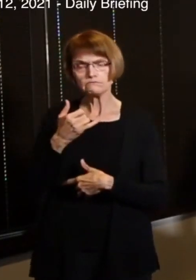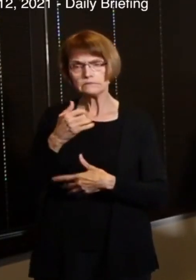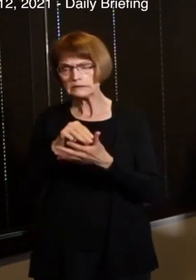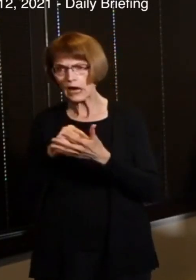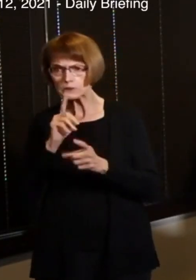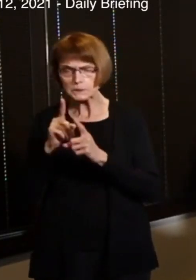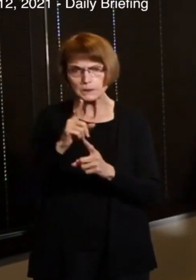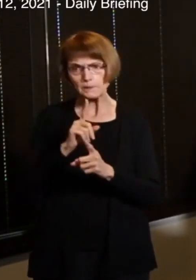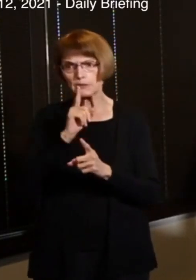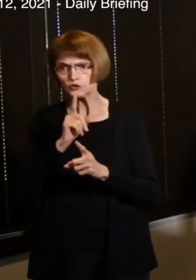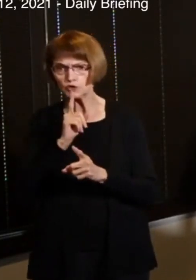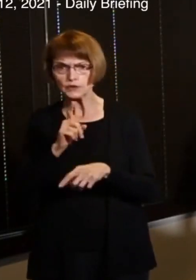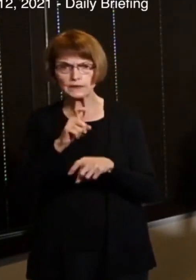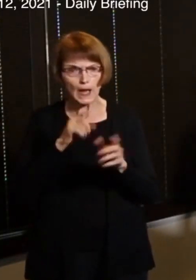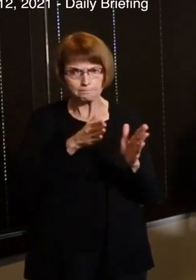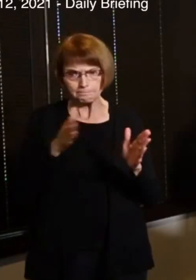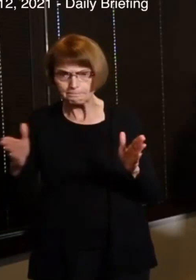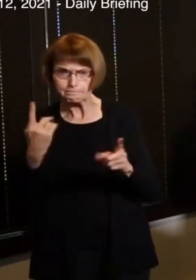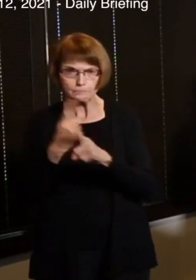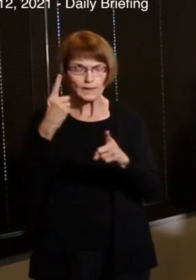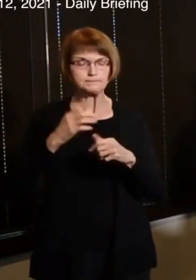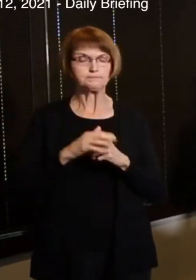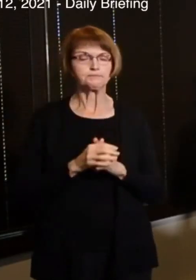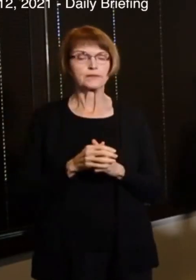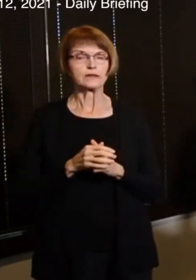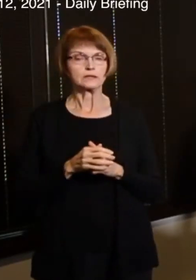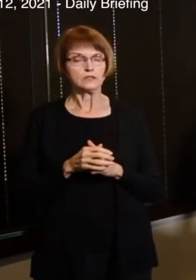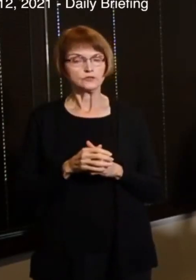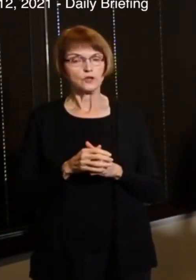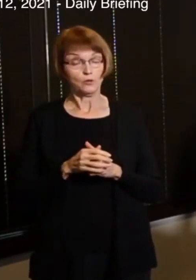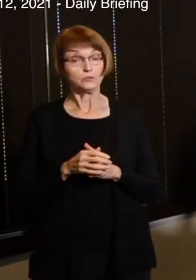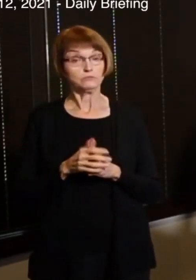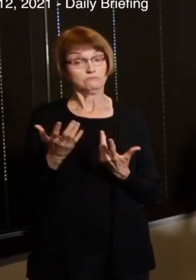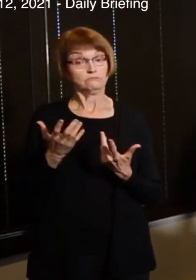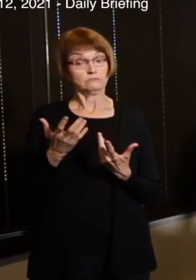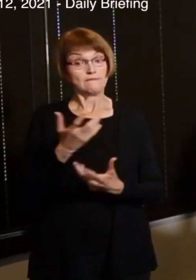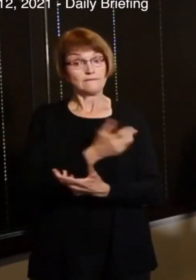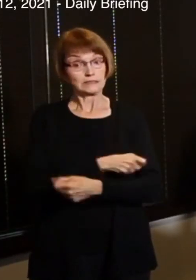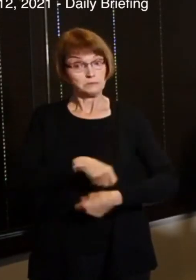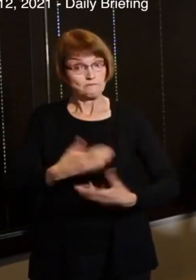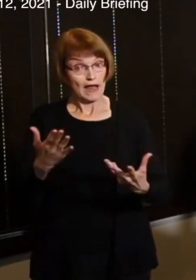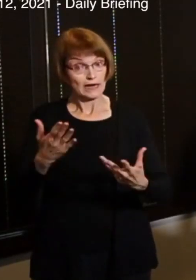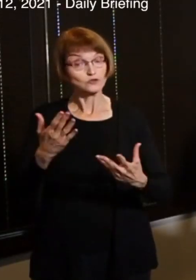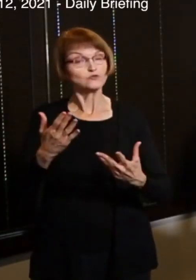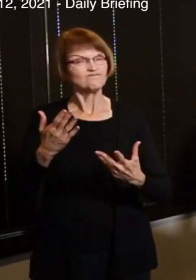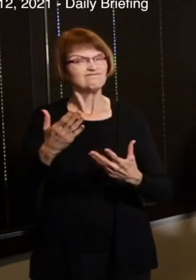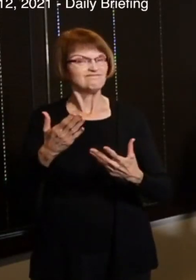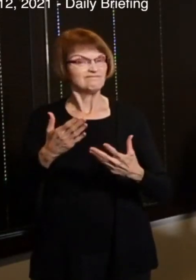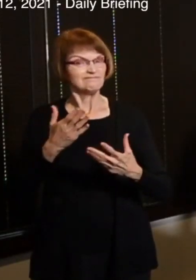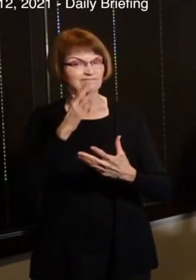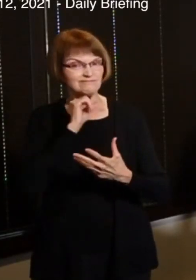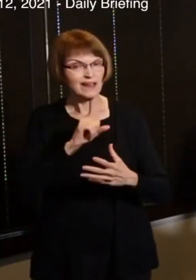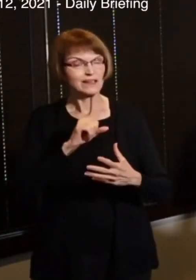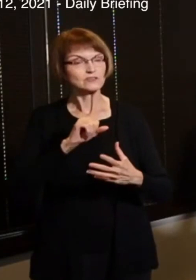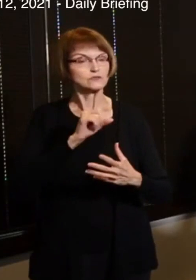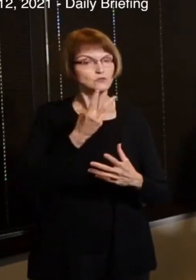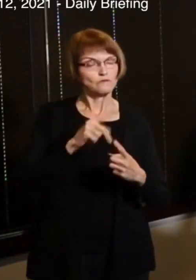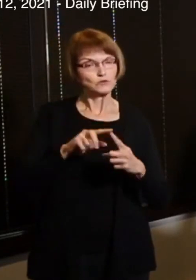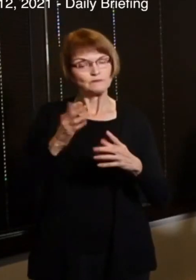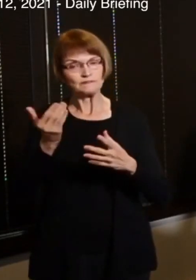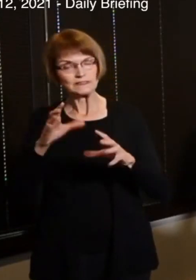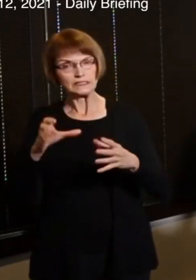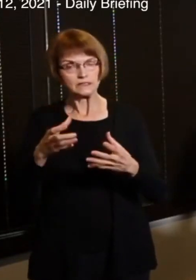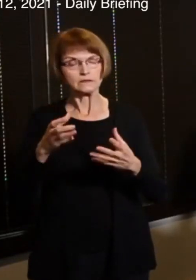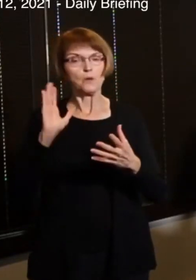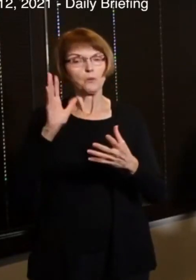dates. So as the rollout of the vaccines for adolescents begins, we'll continue to share some updates about where